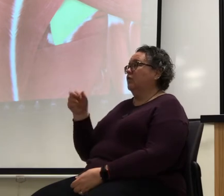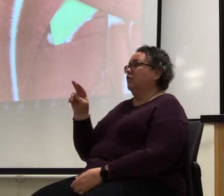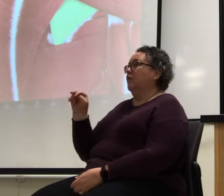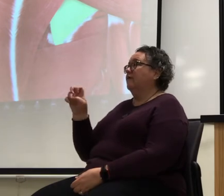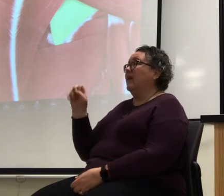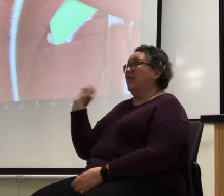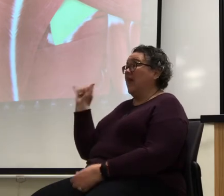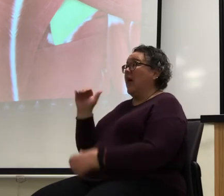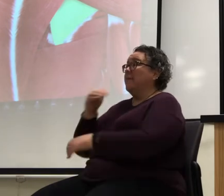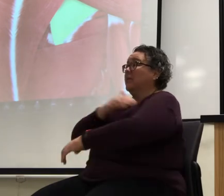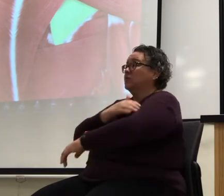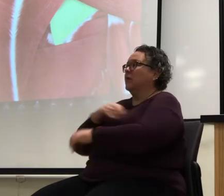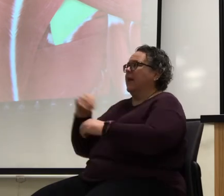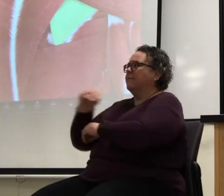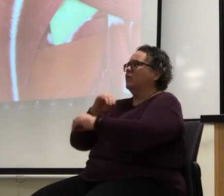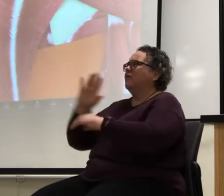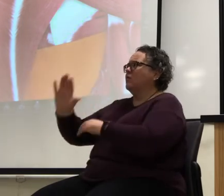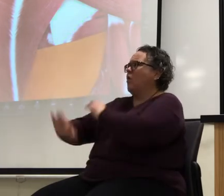think about it.